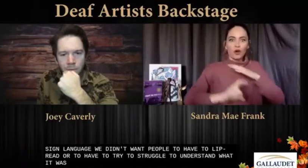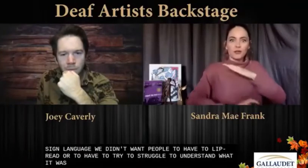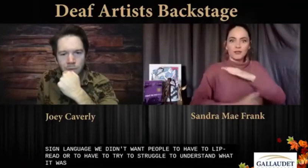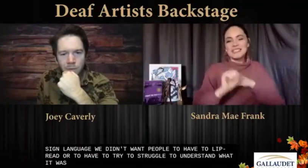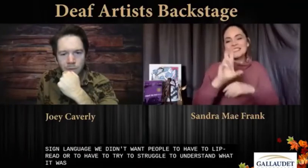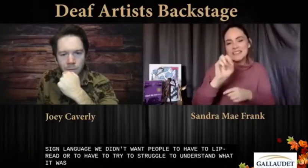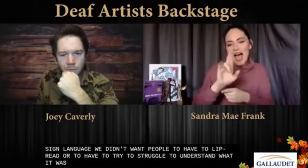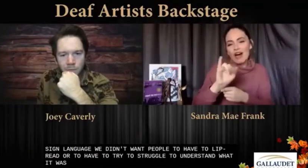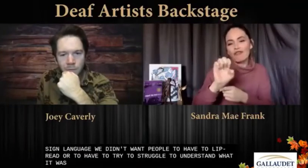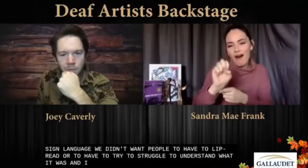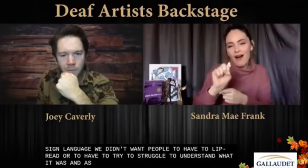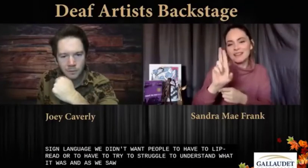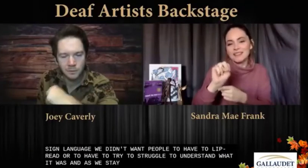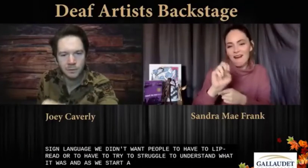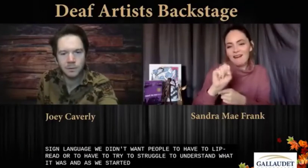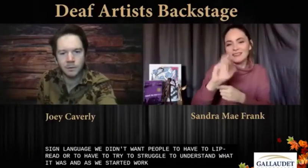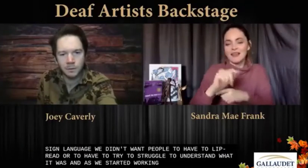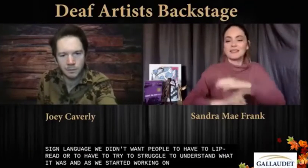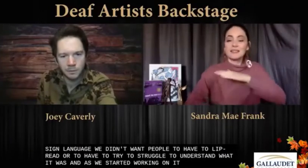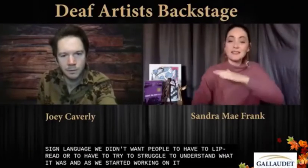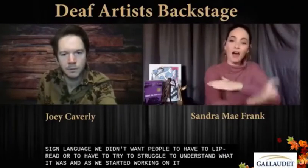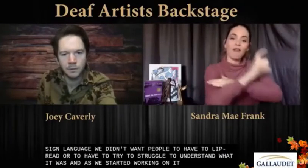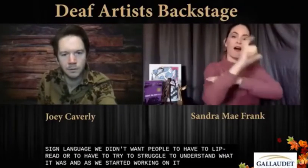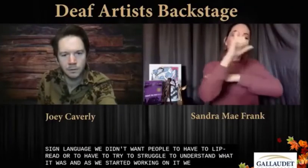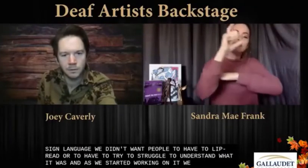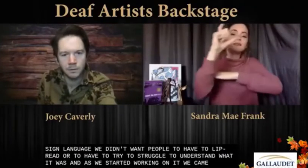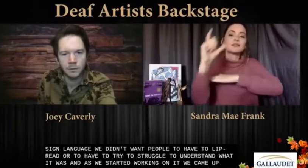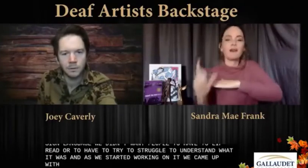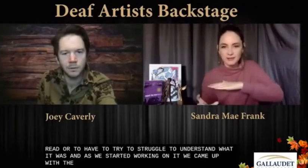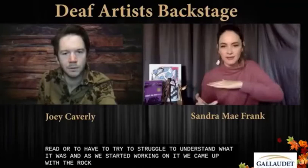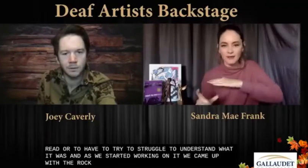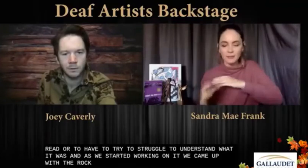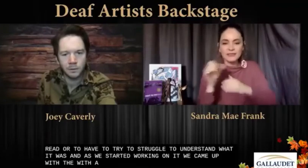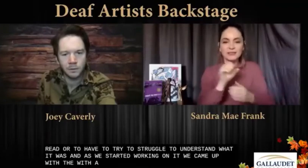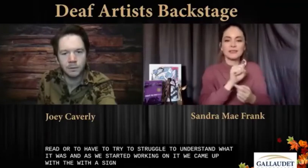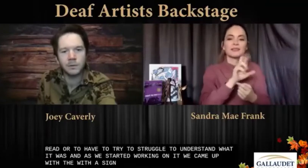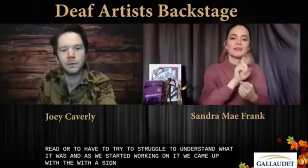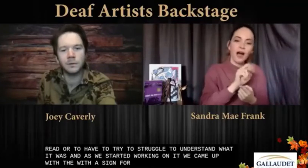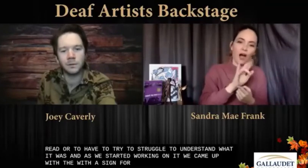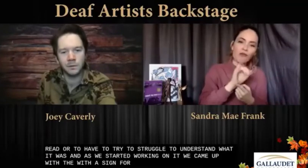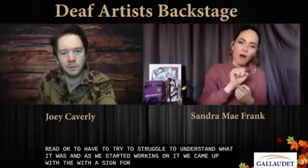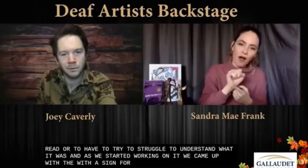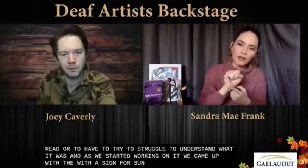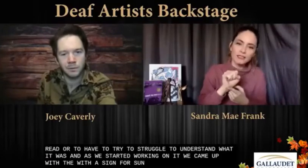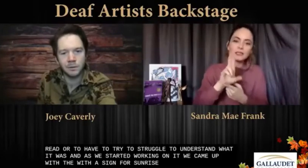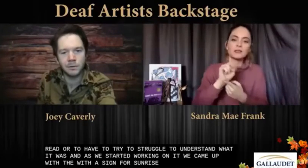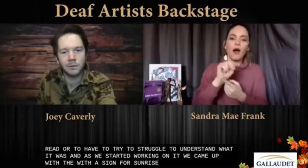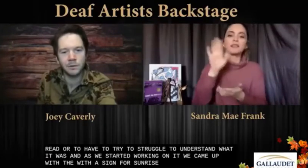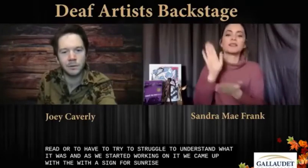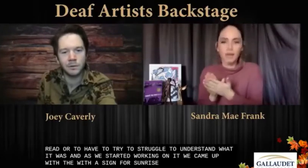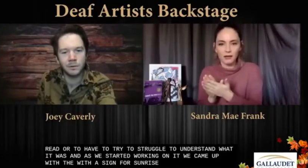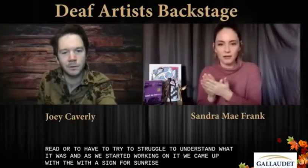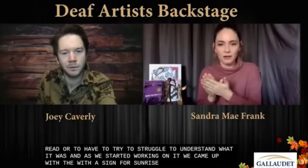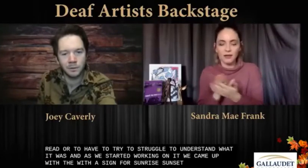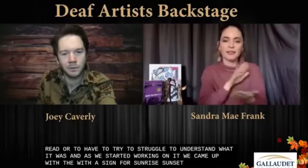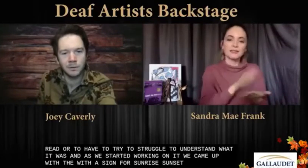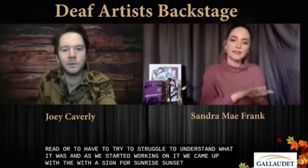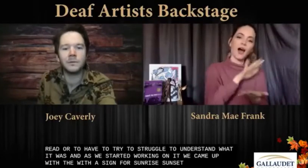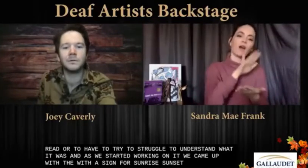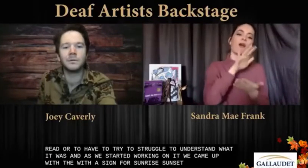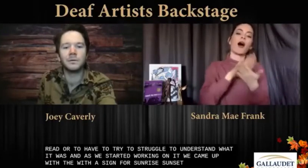was and as we started working on it we came up with the with a sign for sunrise sunset